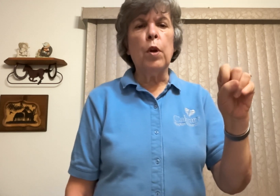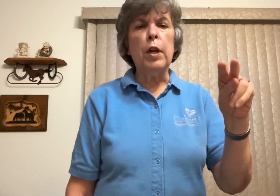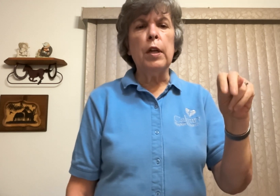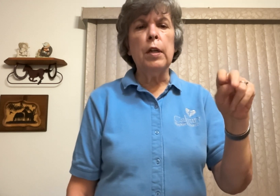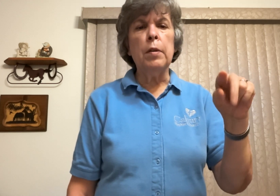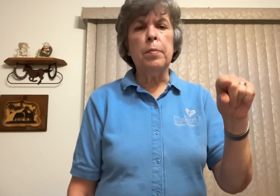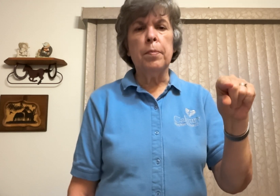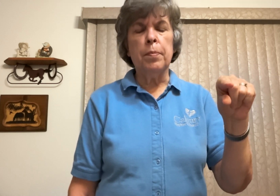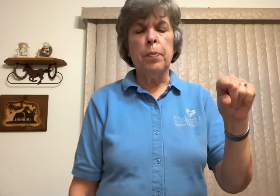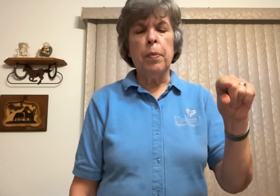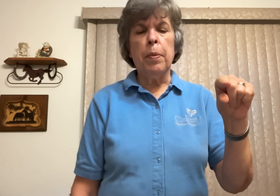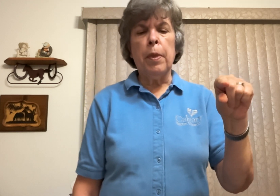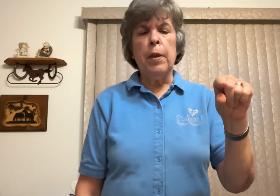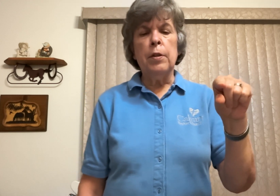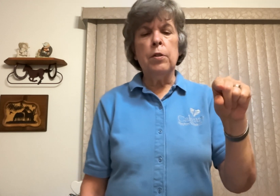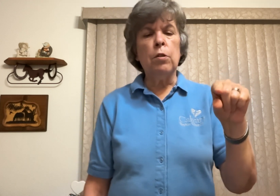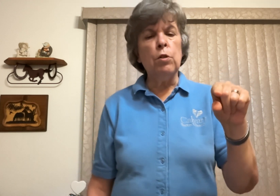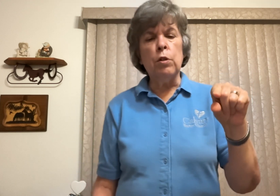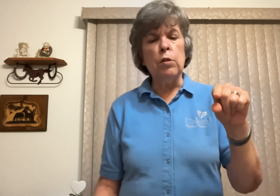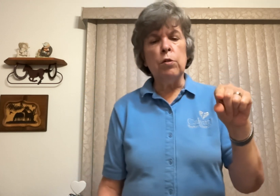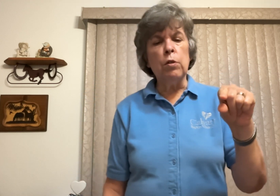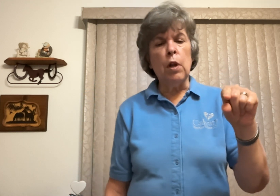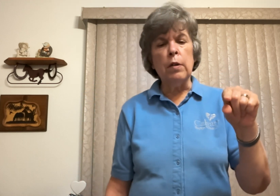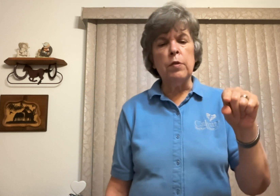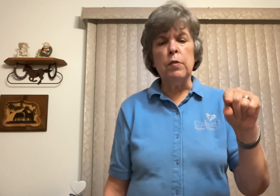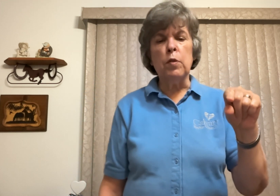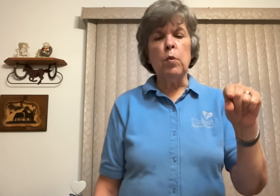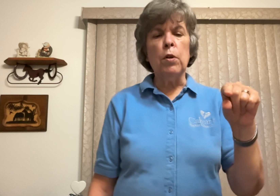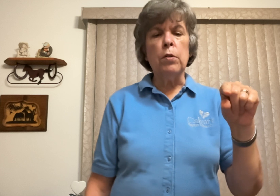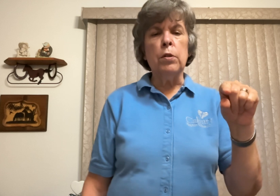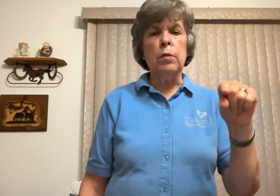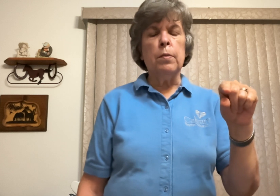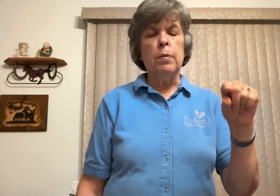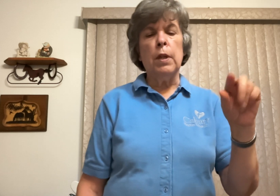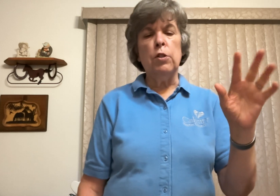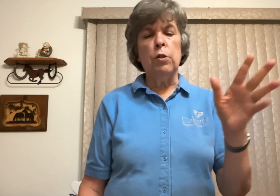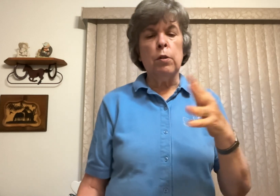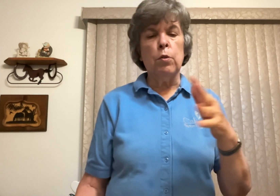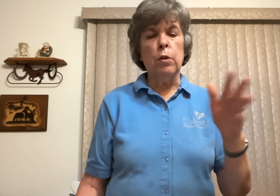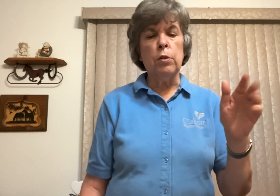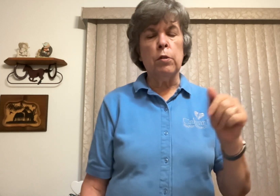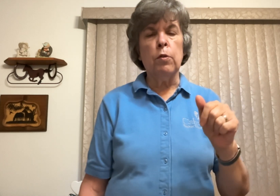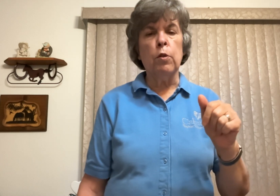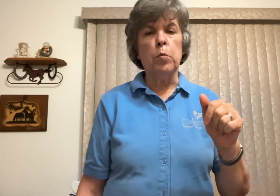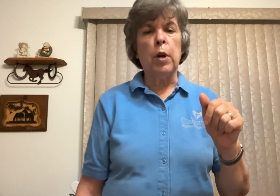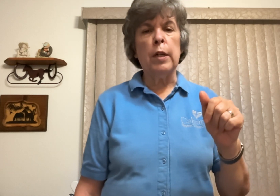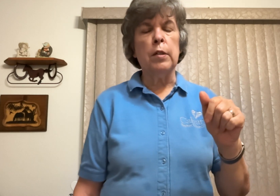ring. So you can do a lot of different words. Then you could also, of course, practice